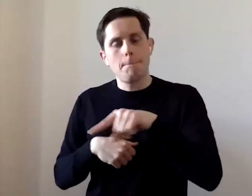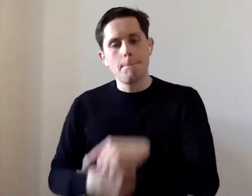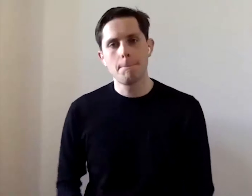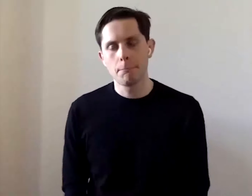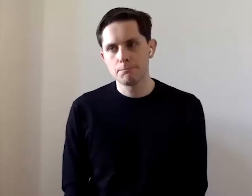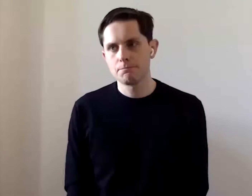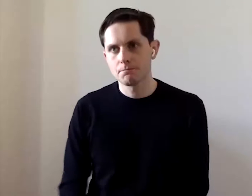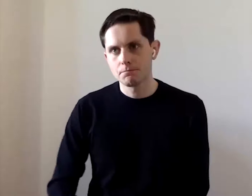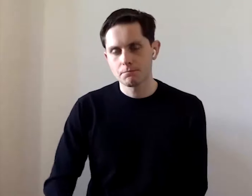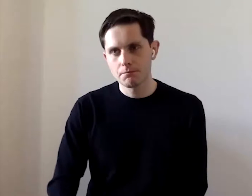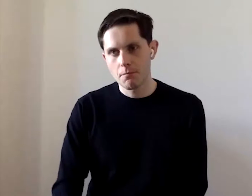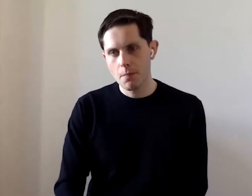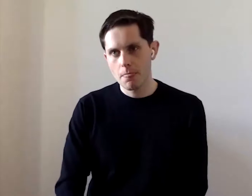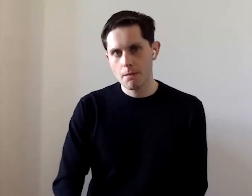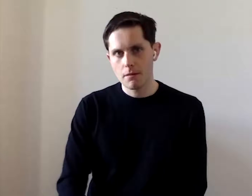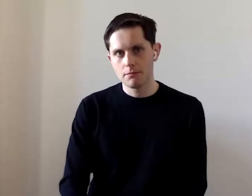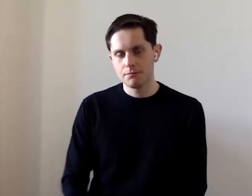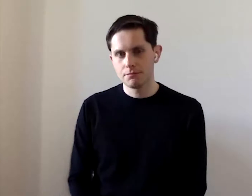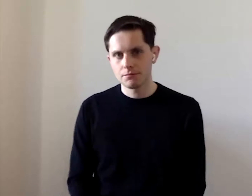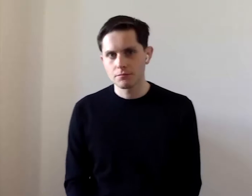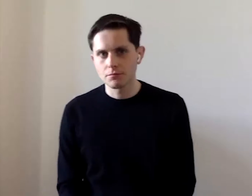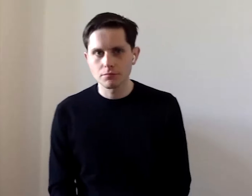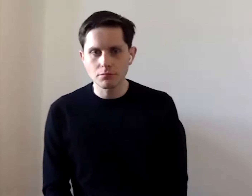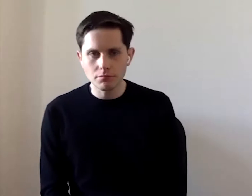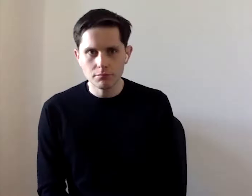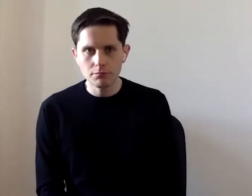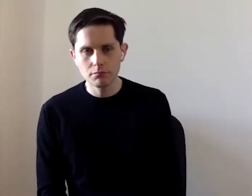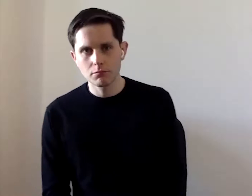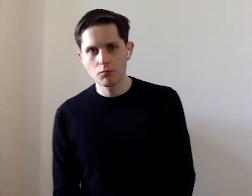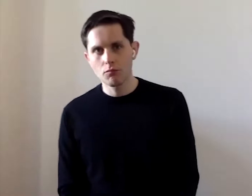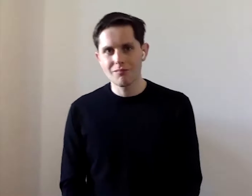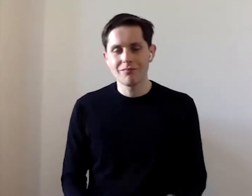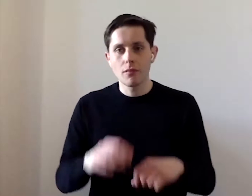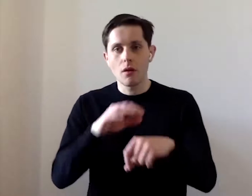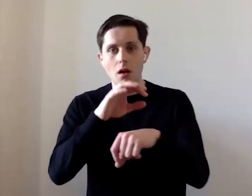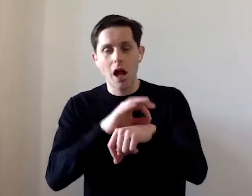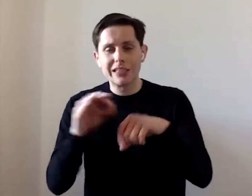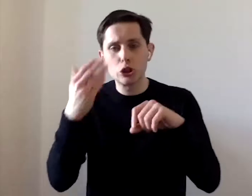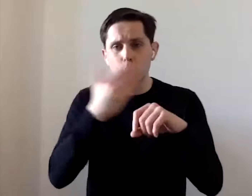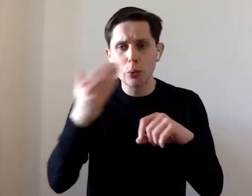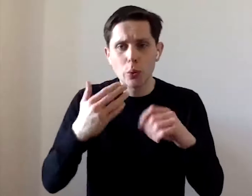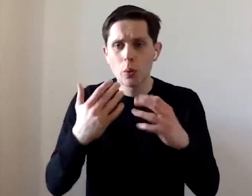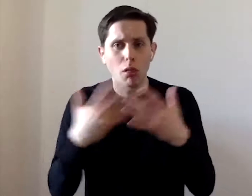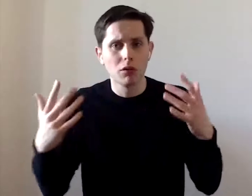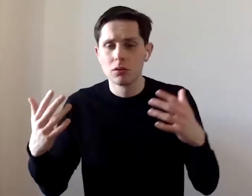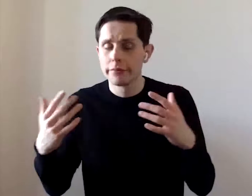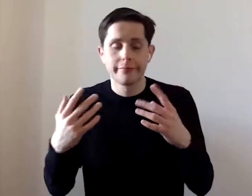of it. But it's that person where change can really happen, hopefully. And yeah, I think the changeover starts really going as well. You